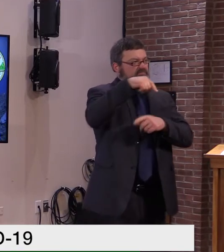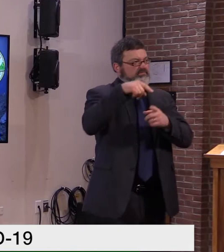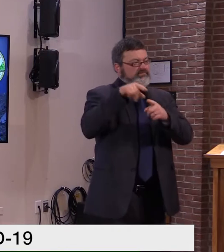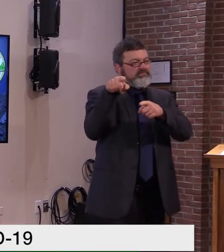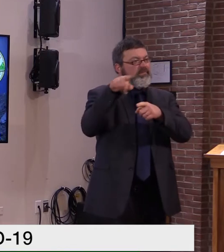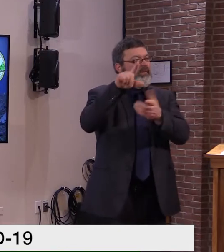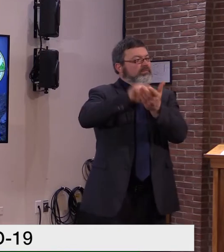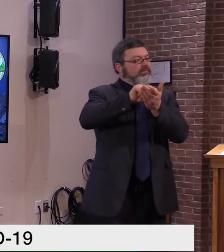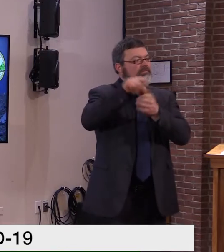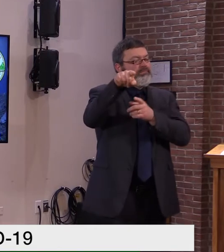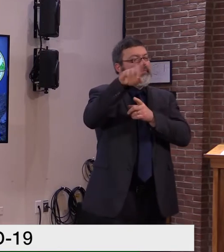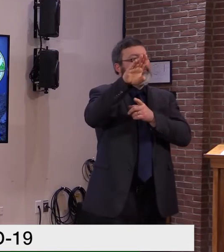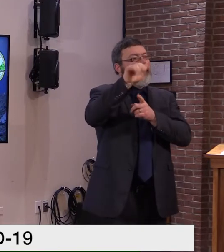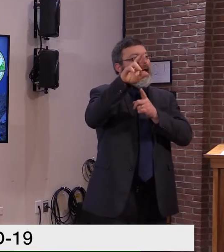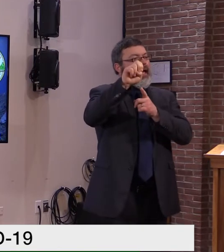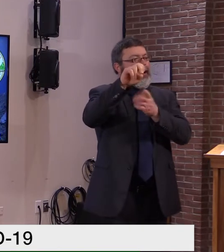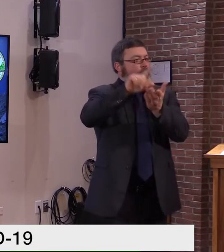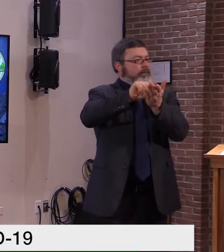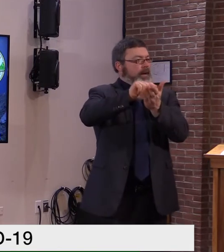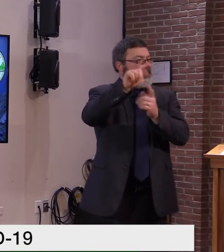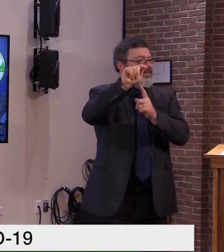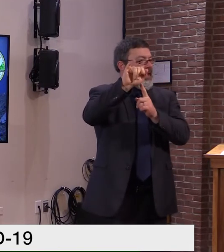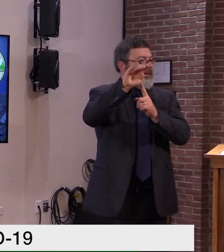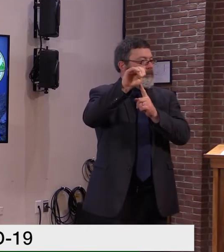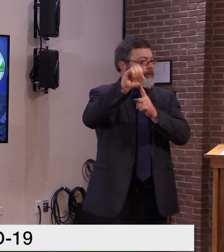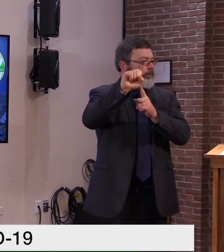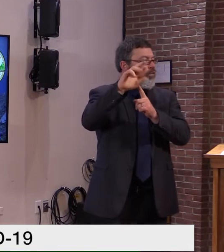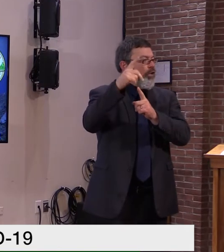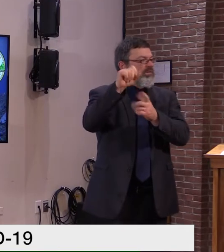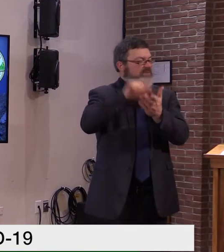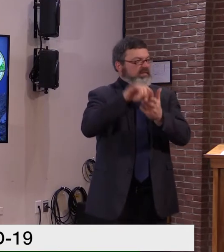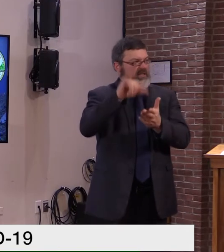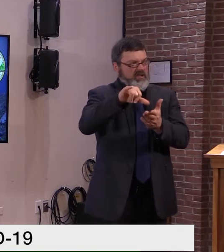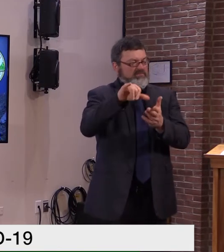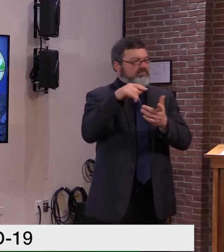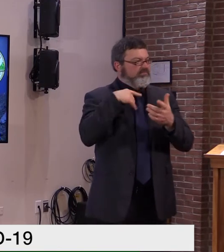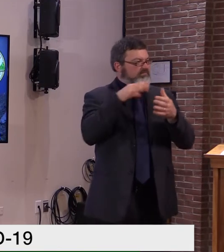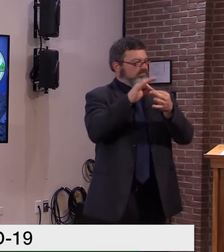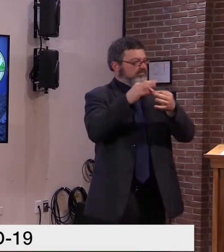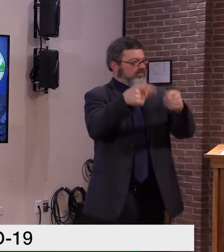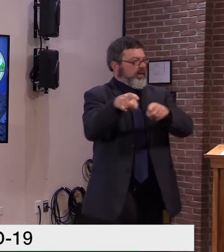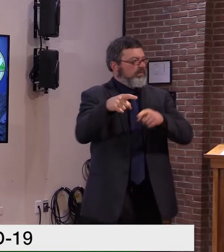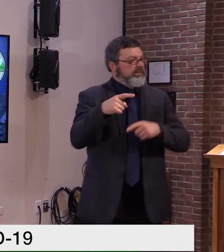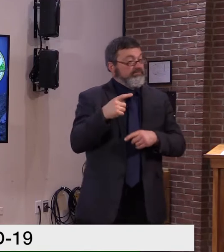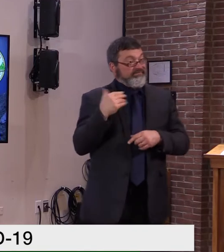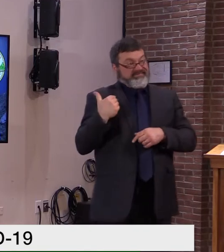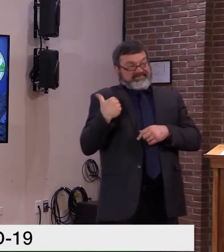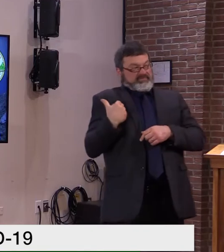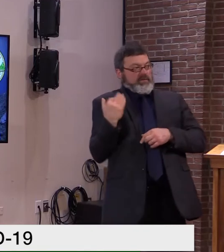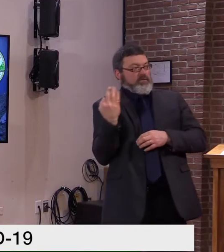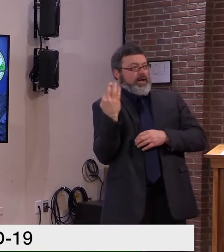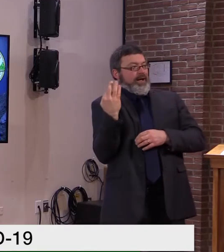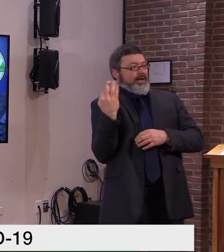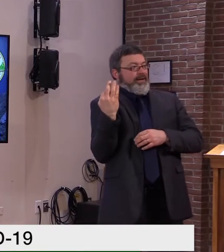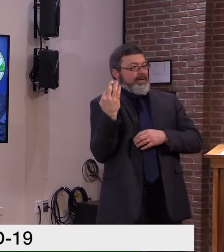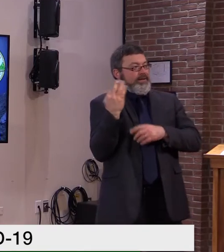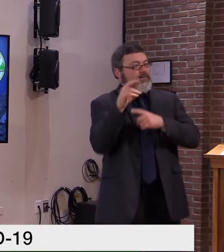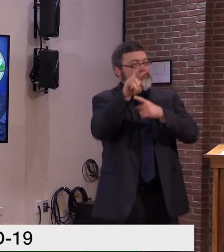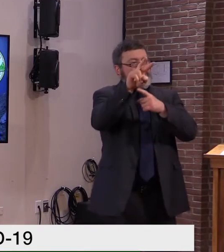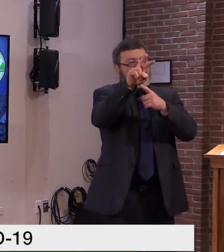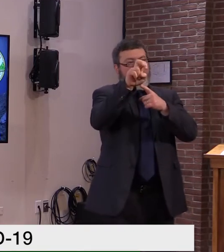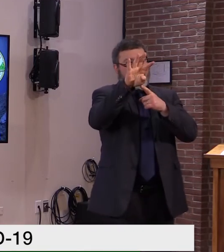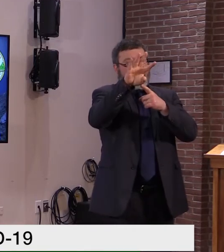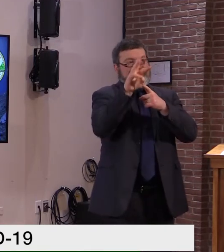and began last Friday when 246 COVID tests that were collected at the Barry Auditorium did not